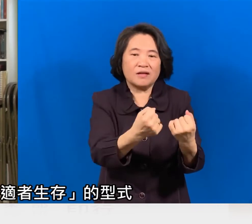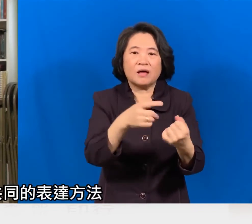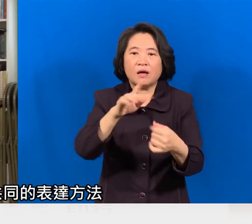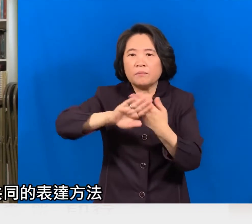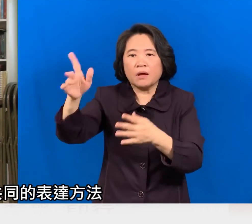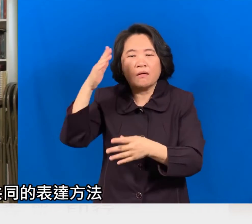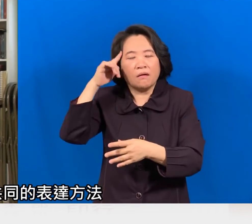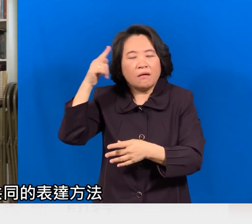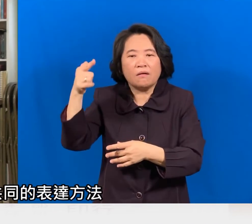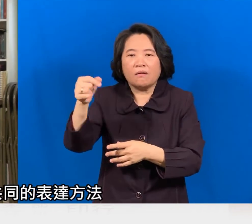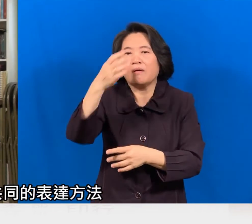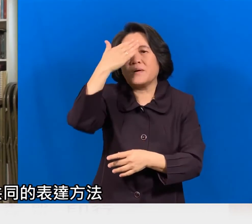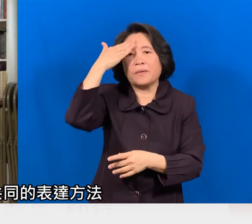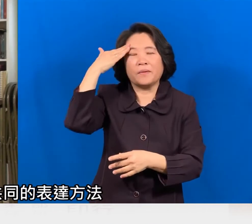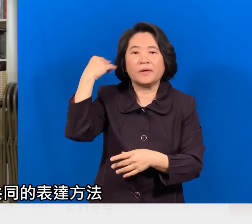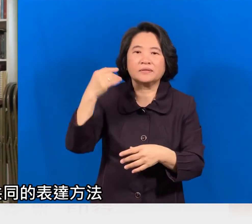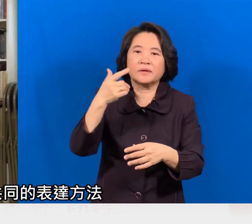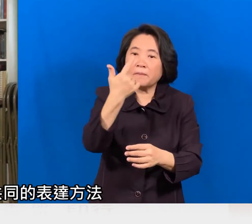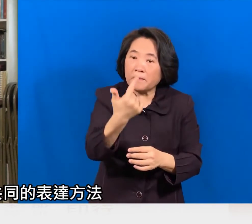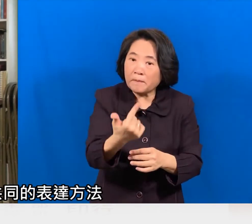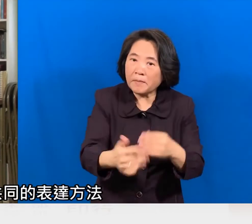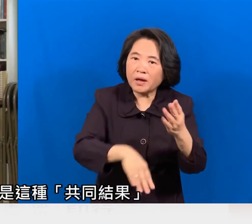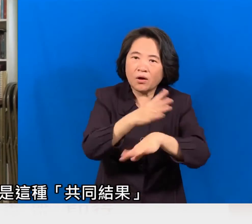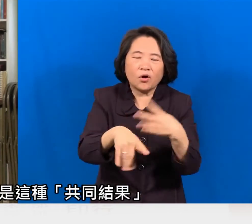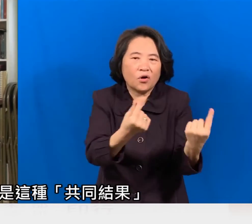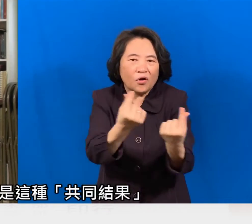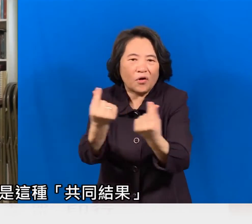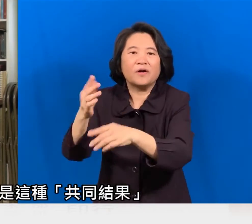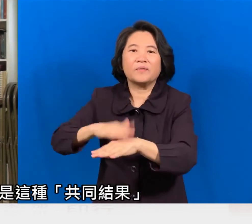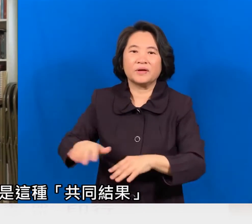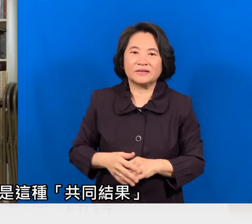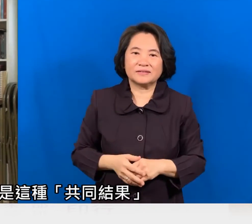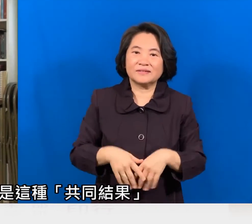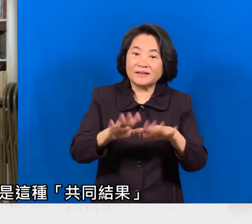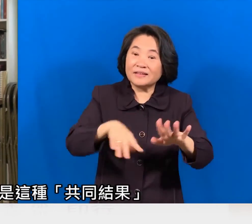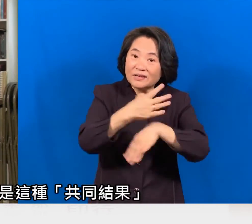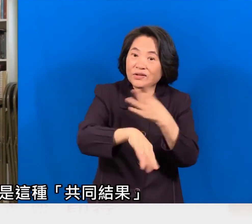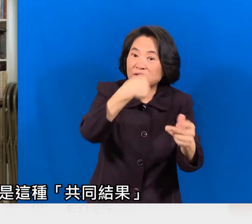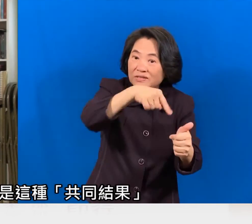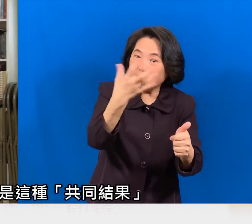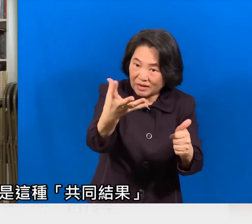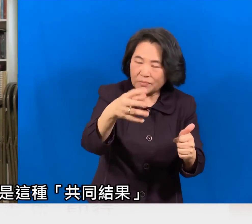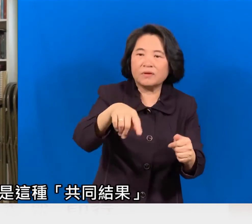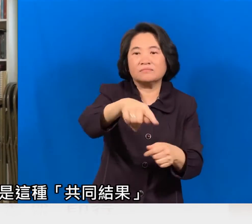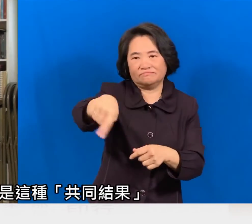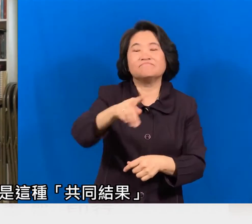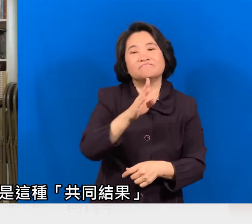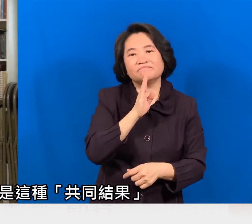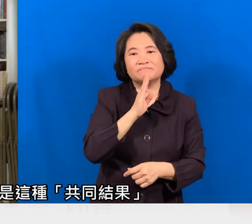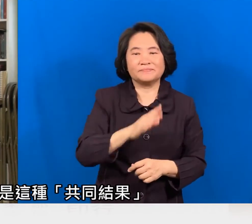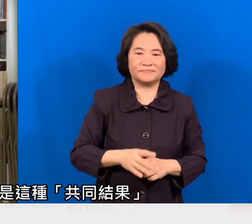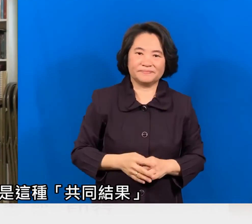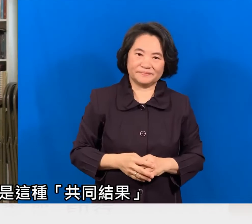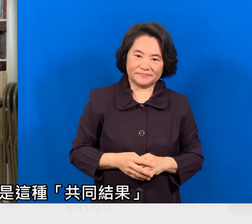process, leading to a fairly unified method of expression. So the signs which are taught in our classes are essentially this